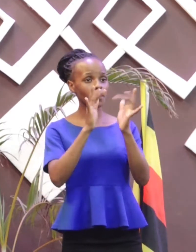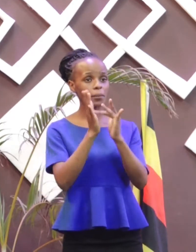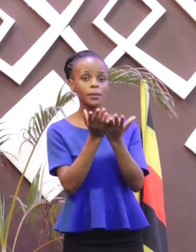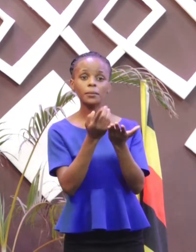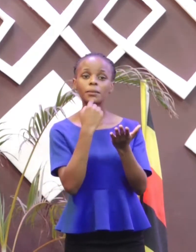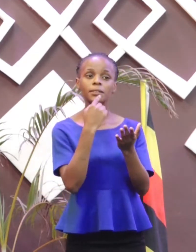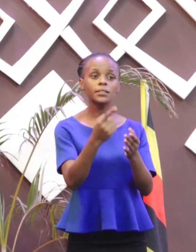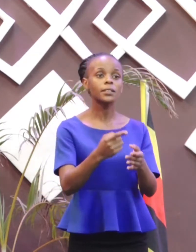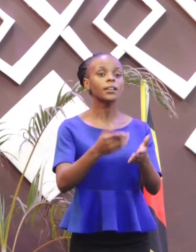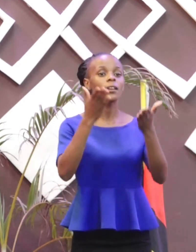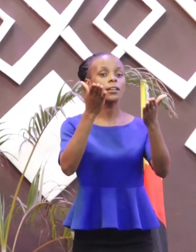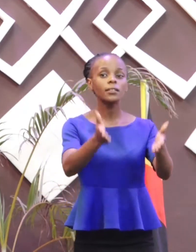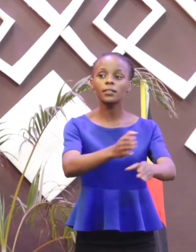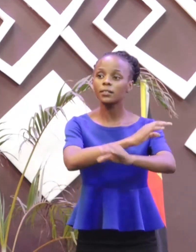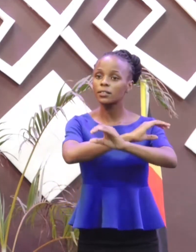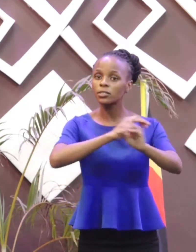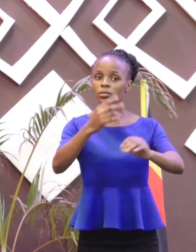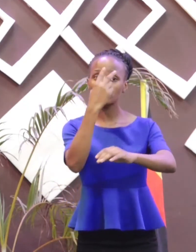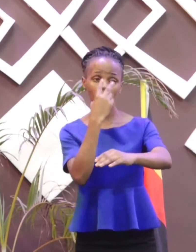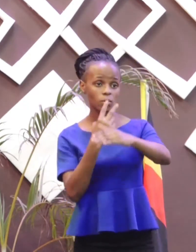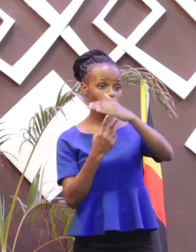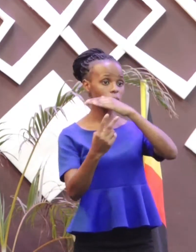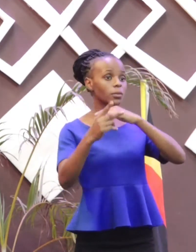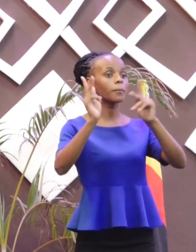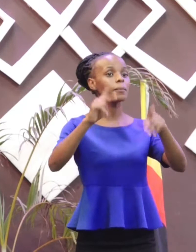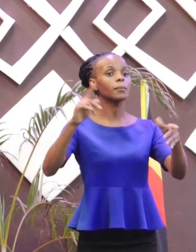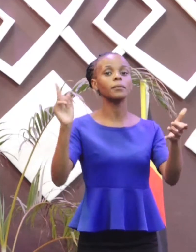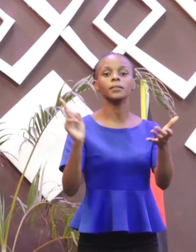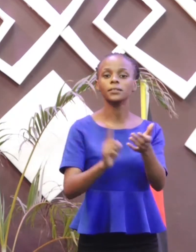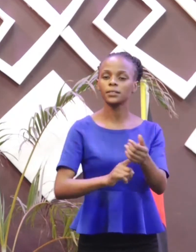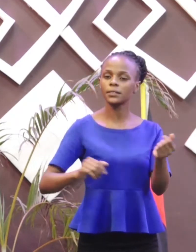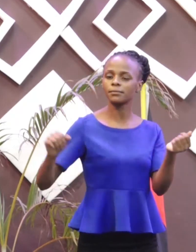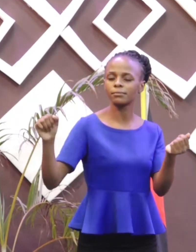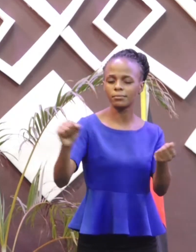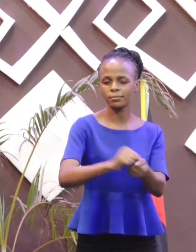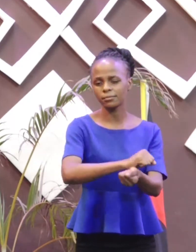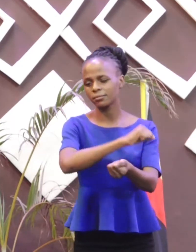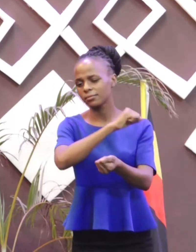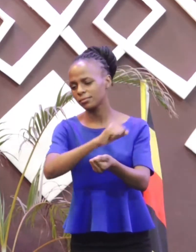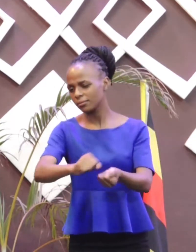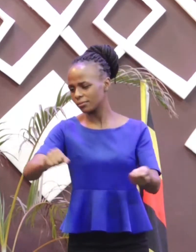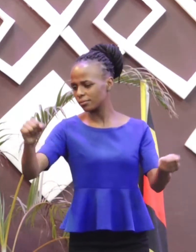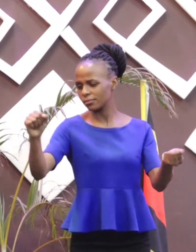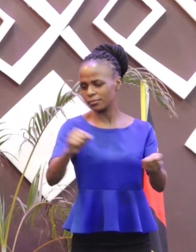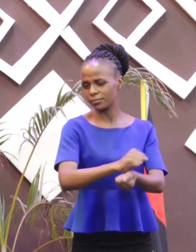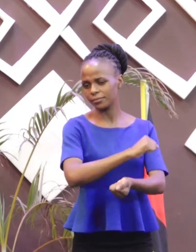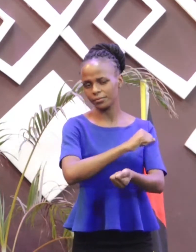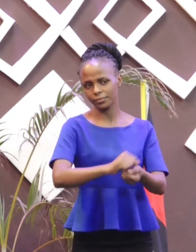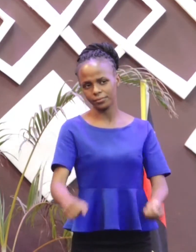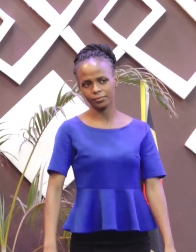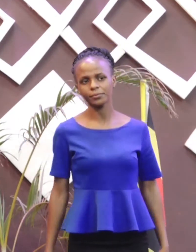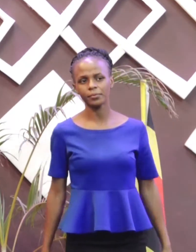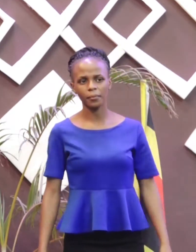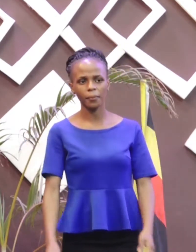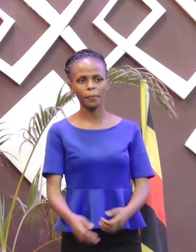egambye awatali kwolesebwa abantu bazikirira. The Bible says, where there is no vision, the